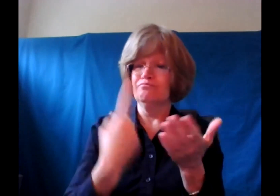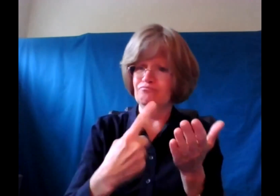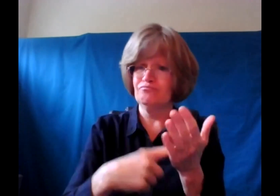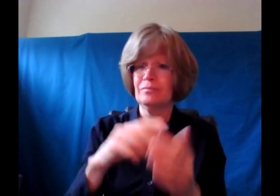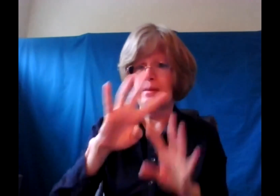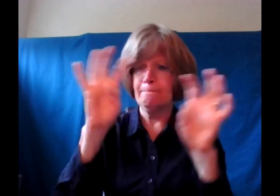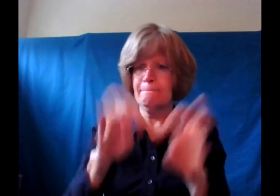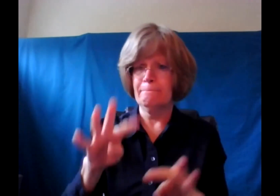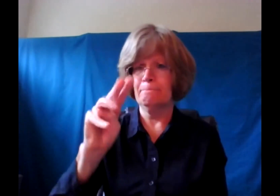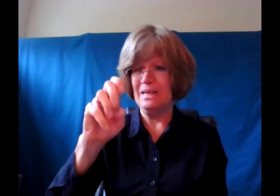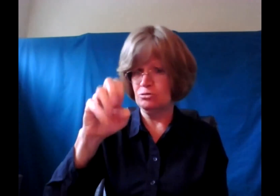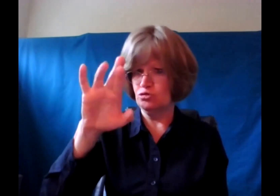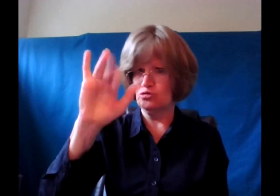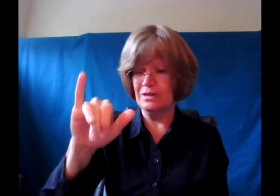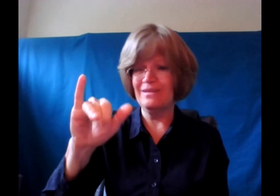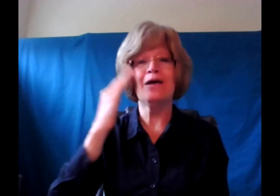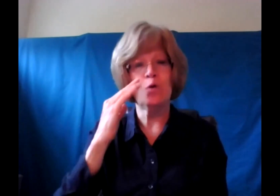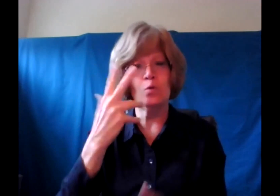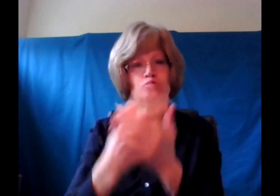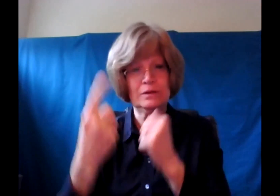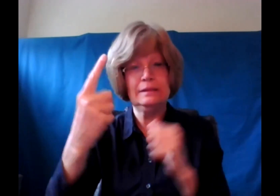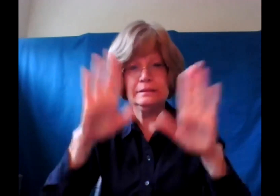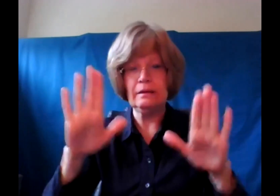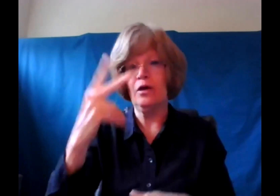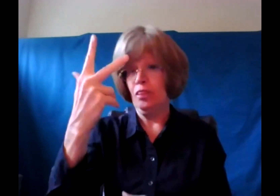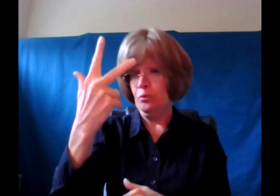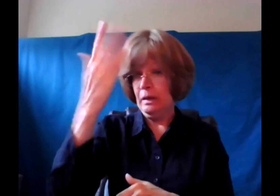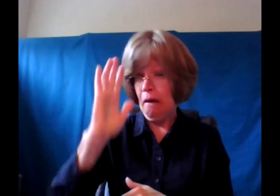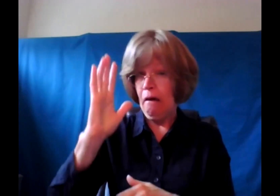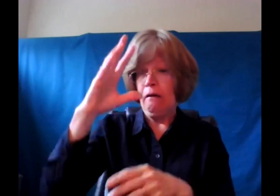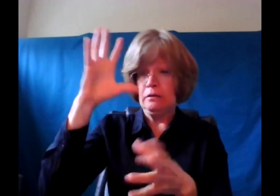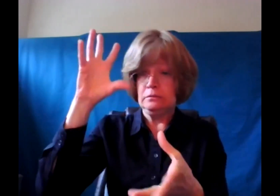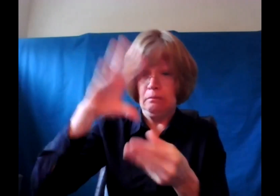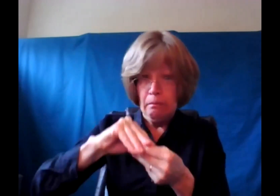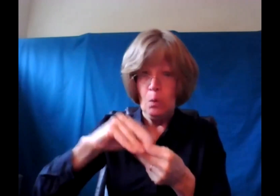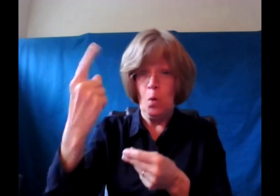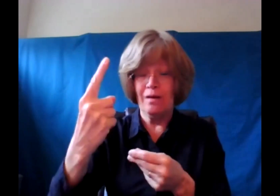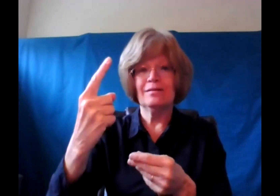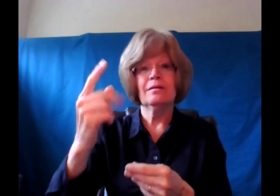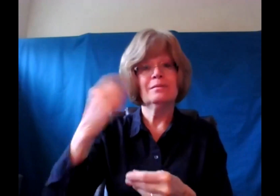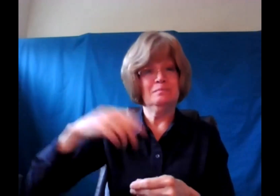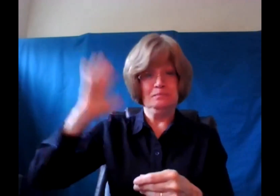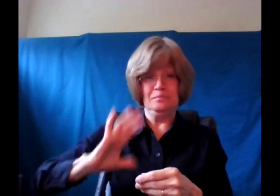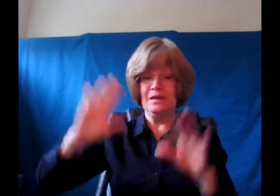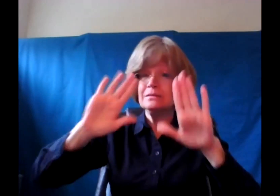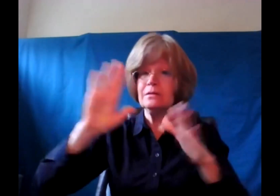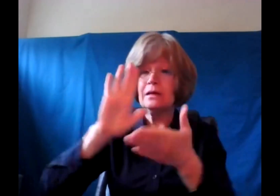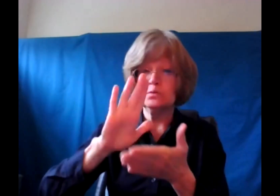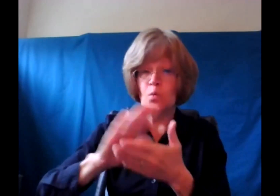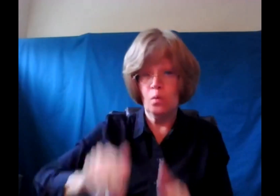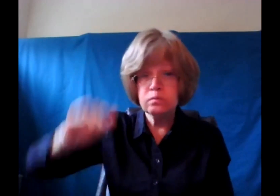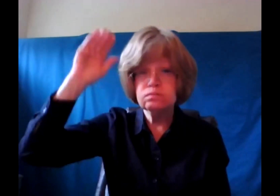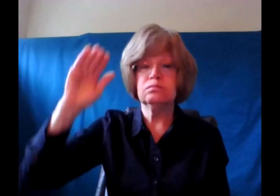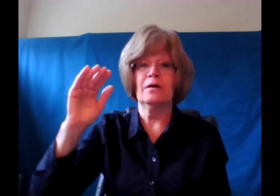mystery about the Trinity, three gods in one. When I was in Sunday school, they used to use this example about